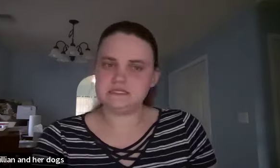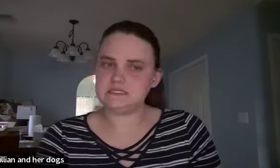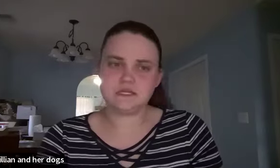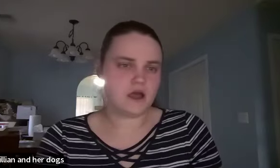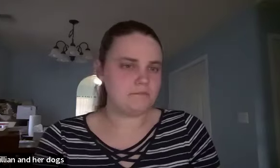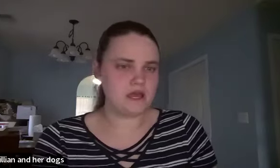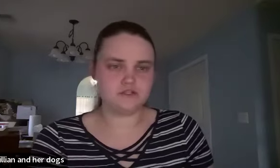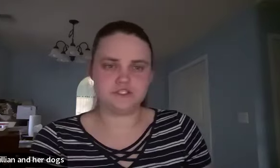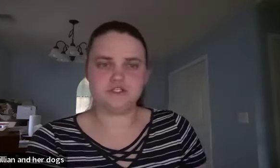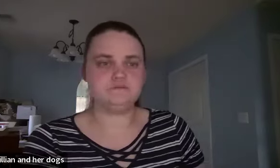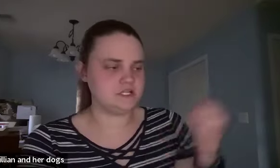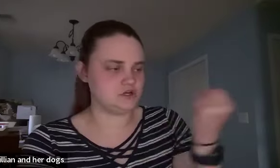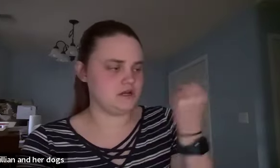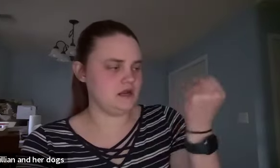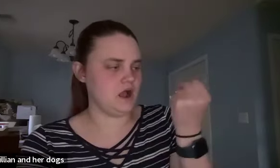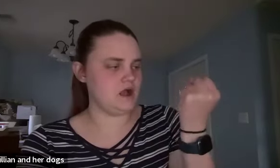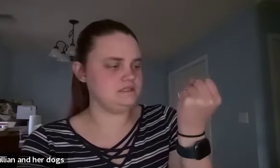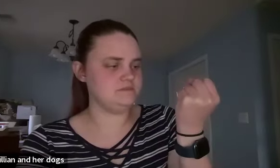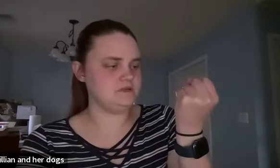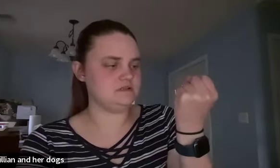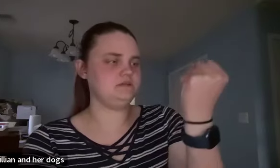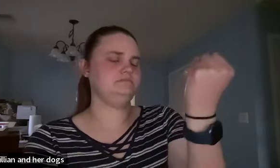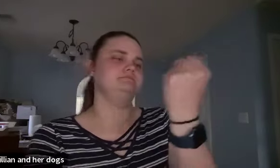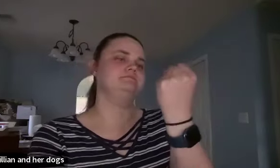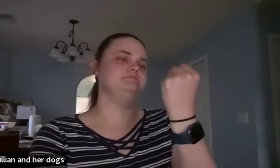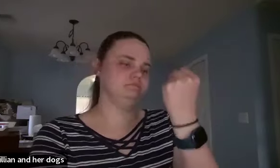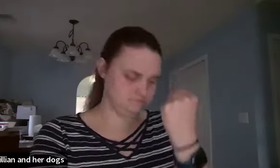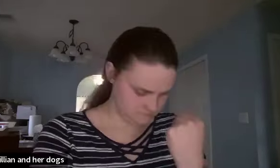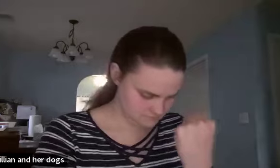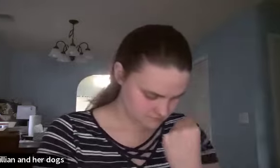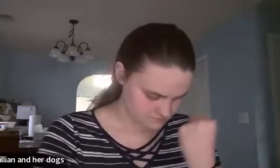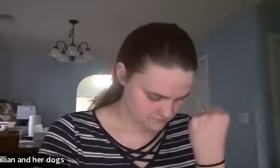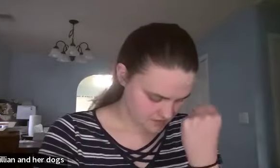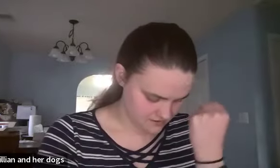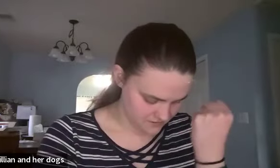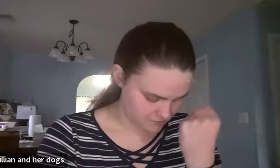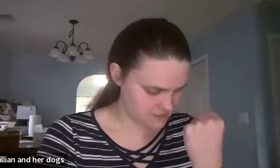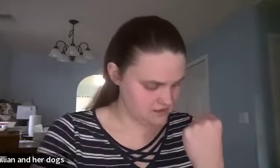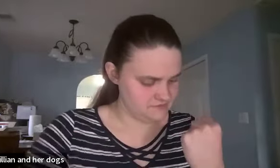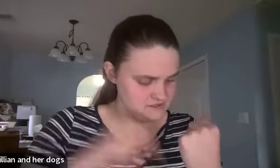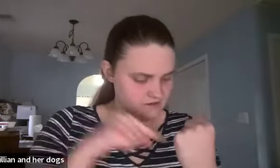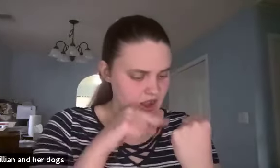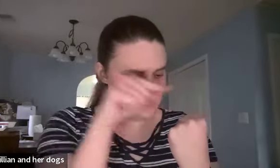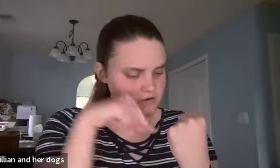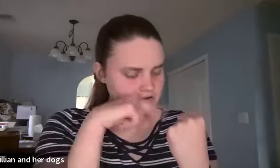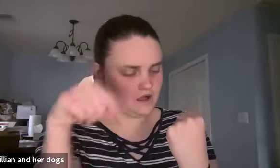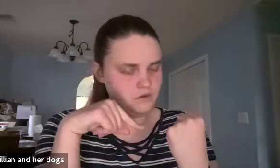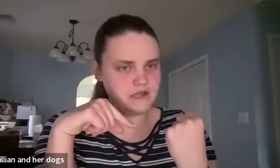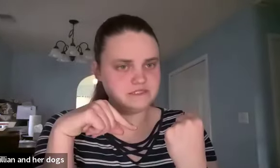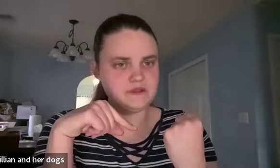does not matter too much on it. I typically had to think for a minute. I have to stare at it. I go clockwise, but